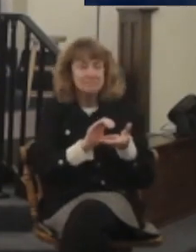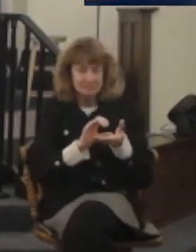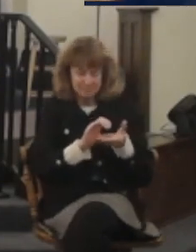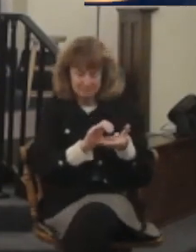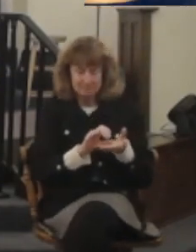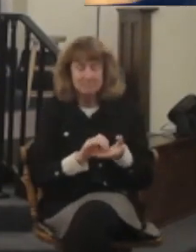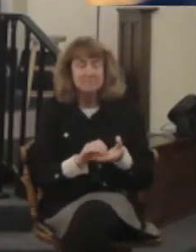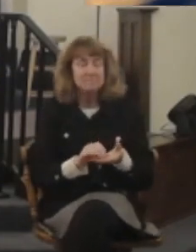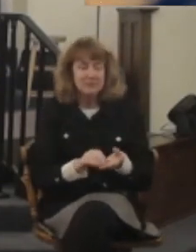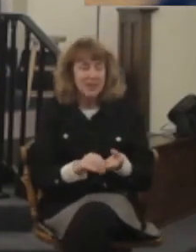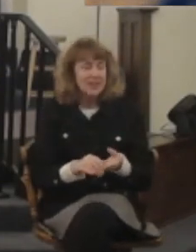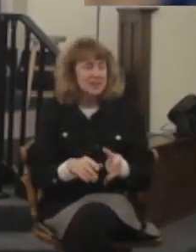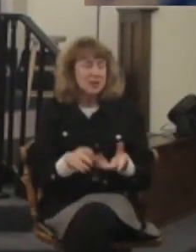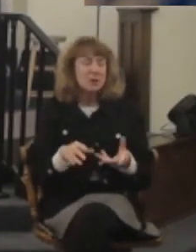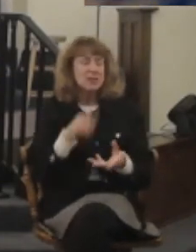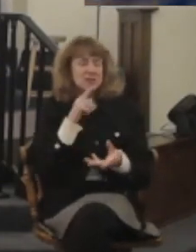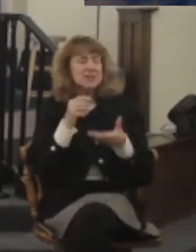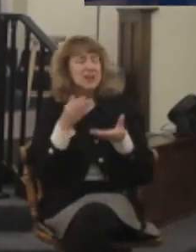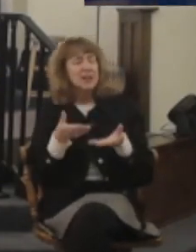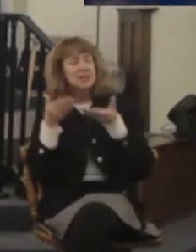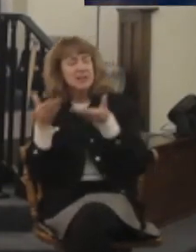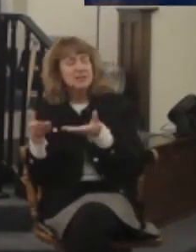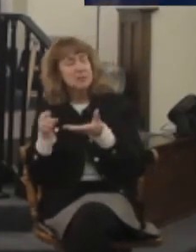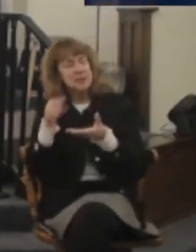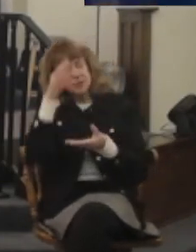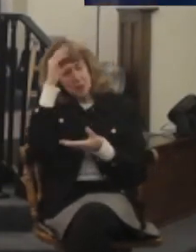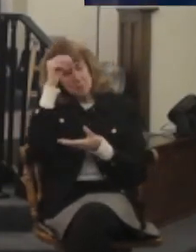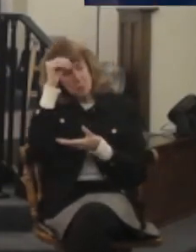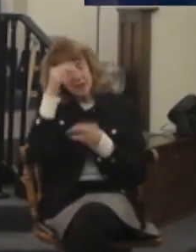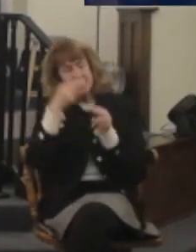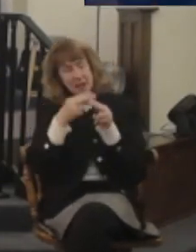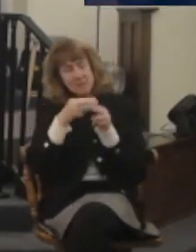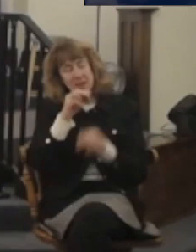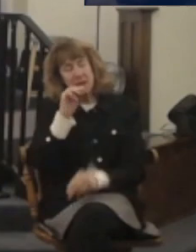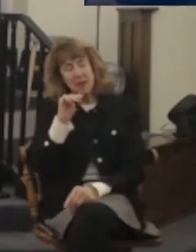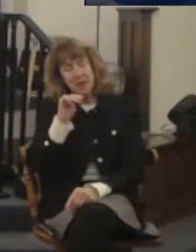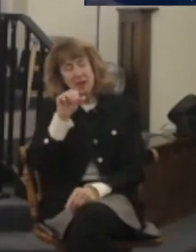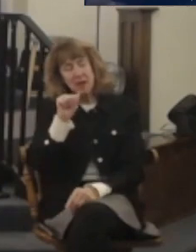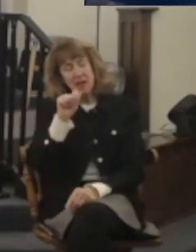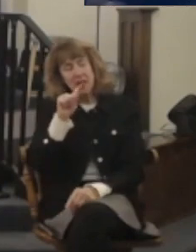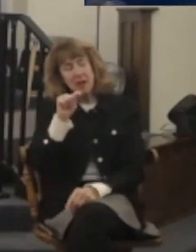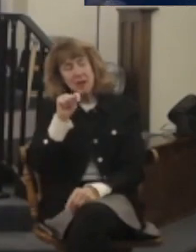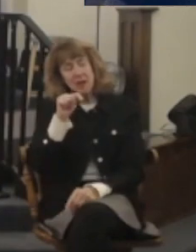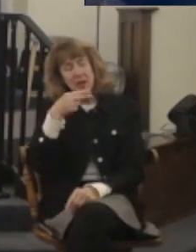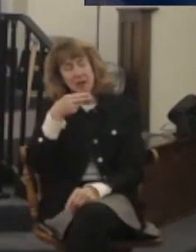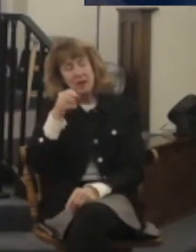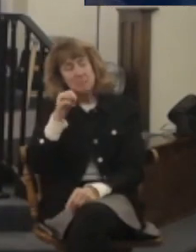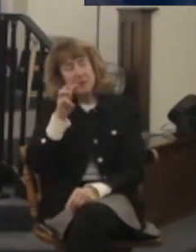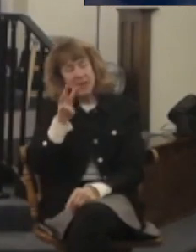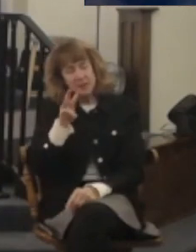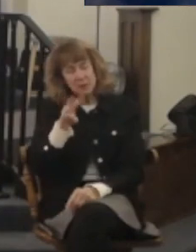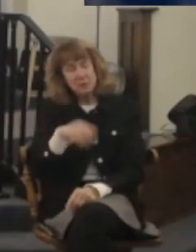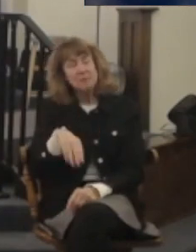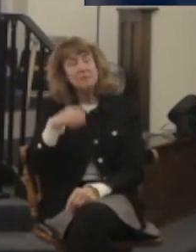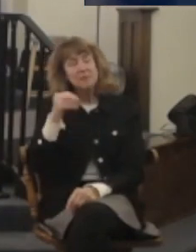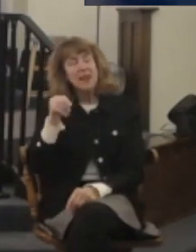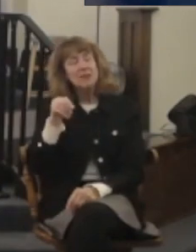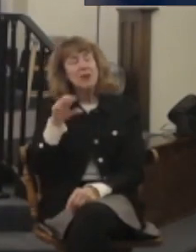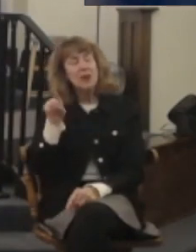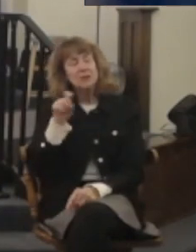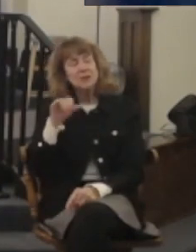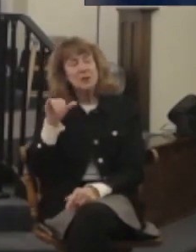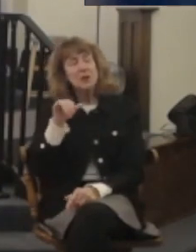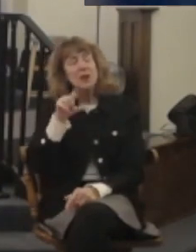We just need to keep Matthew lifted in prayer. We also need to keep Lori's brother and her sister-in-law lifted in prayer